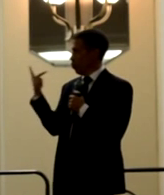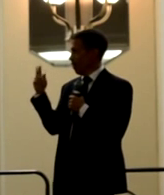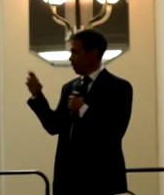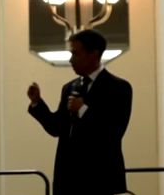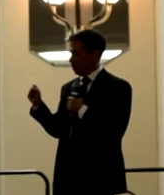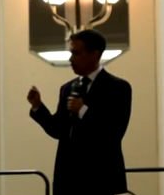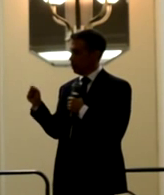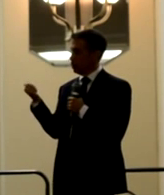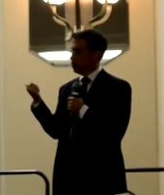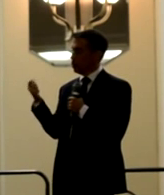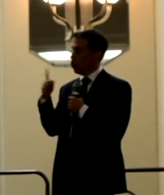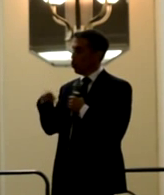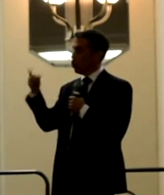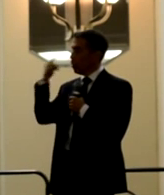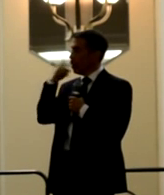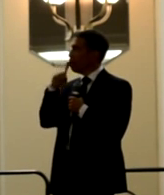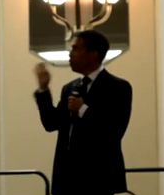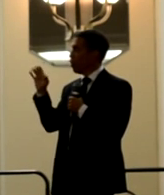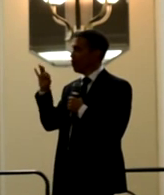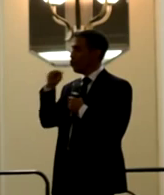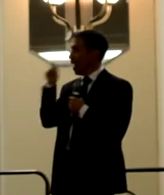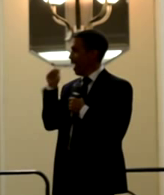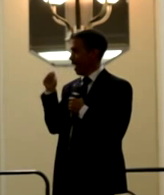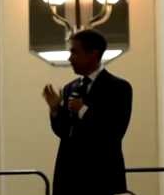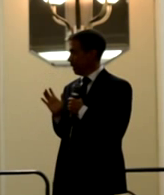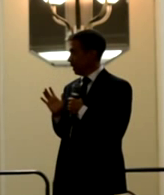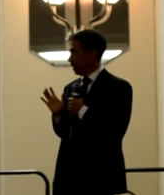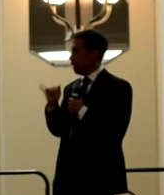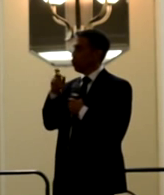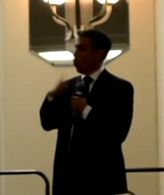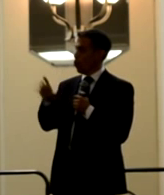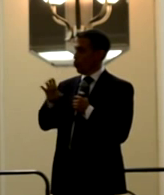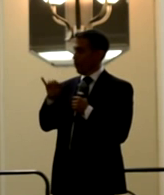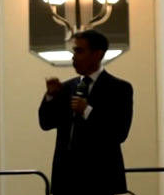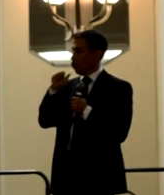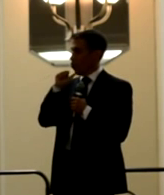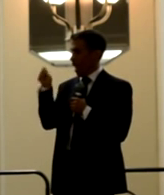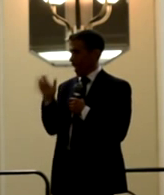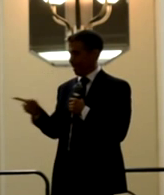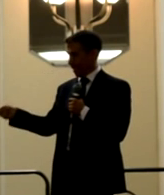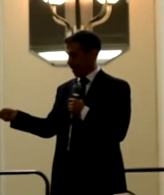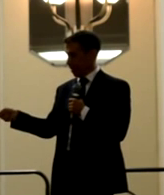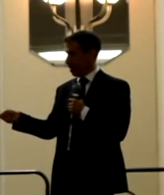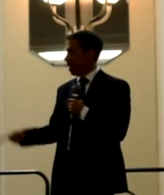actually. What do you think you would be doing if you weren't acting? And Jack, what would you be doing if she wasn't acting?